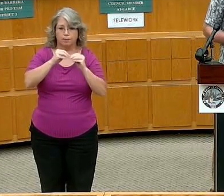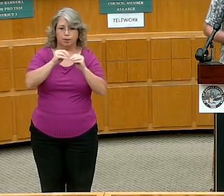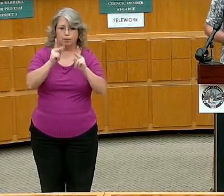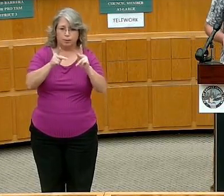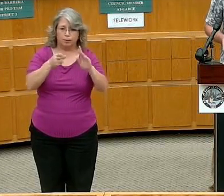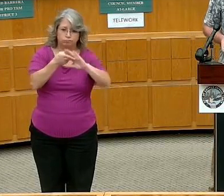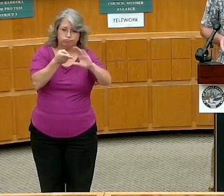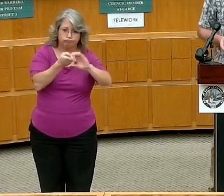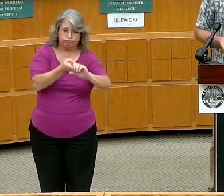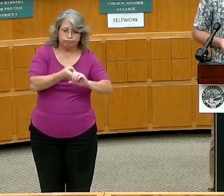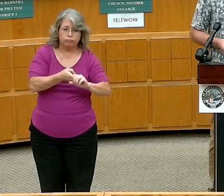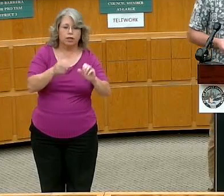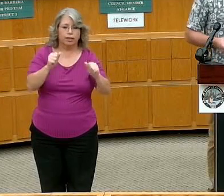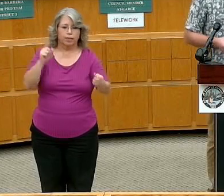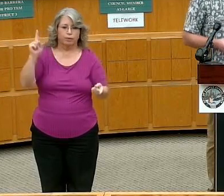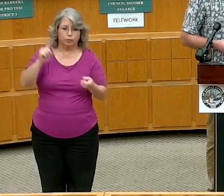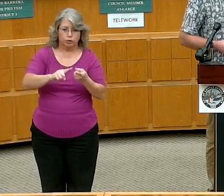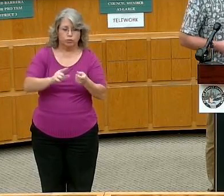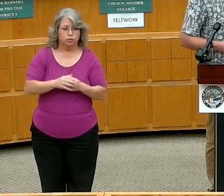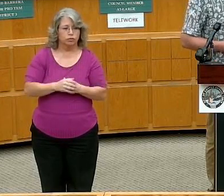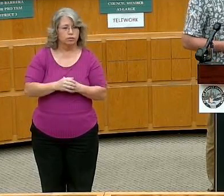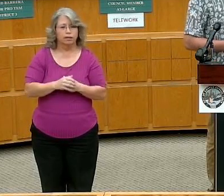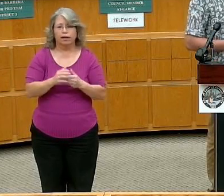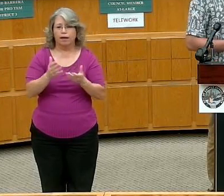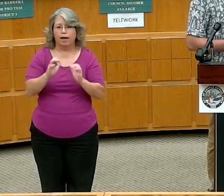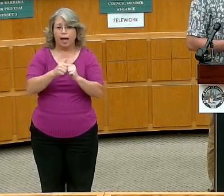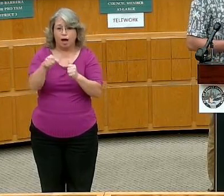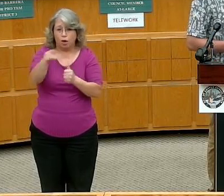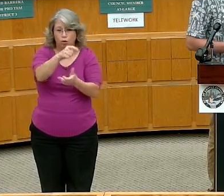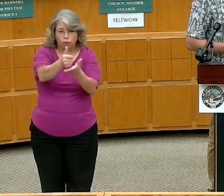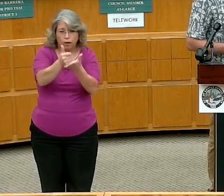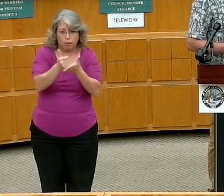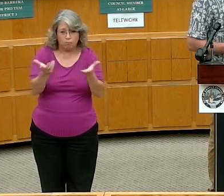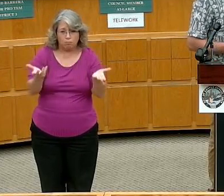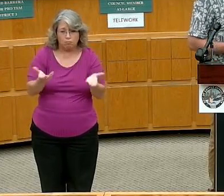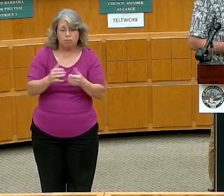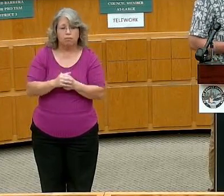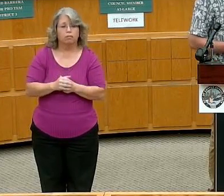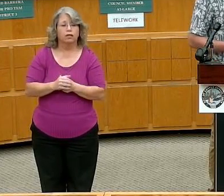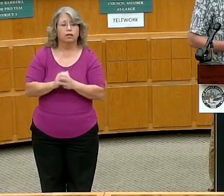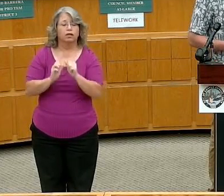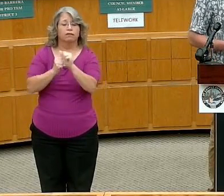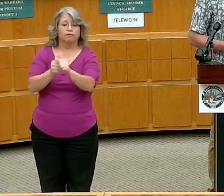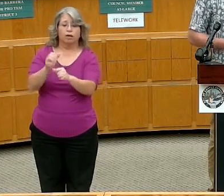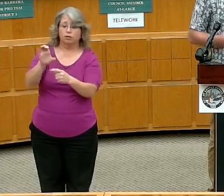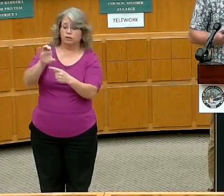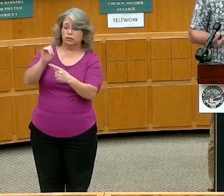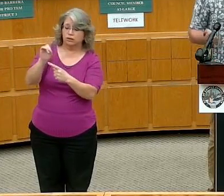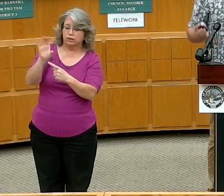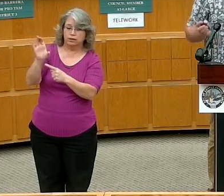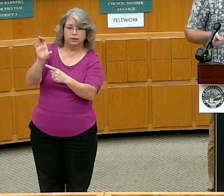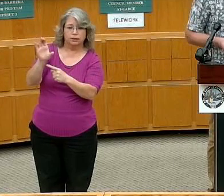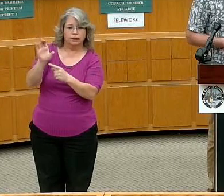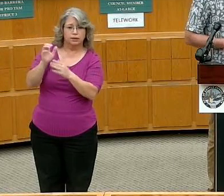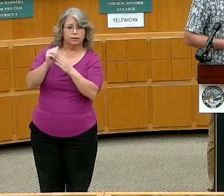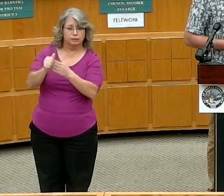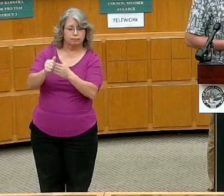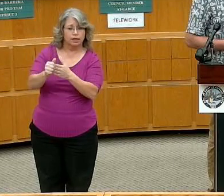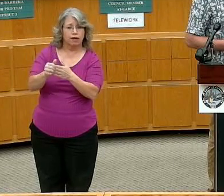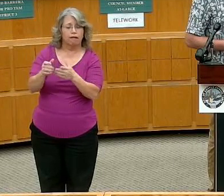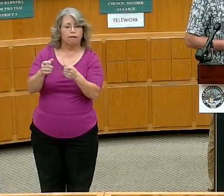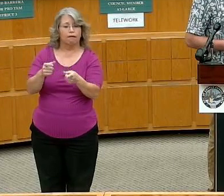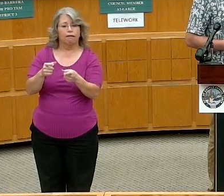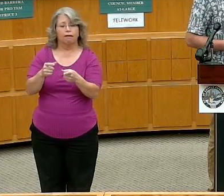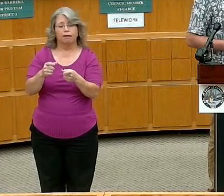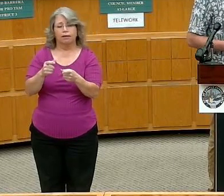by following the CDC guidelines, following the government regulations. Wash your hands often. Everybody knows the 20 seconds